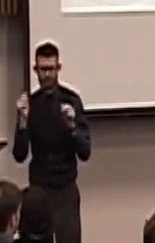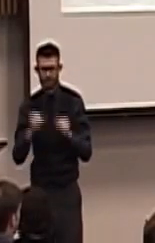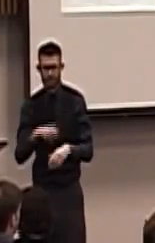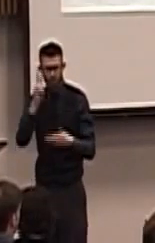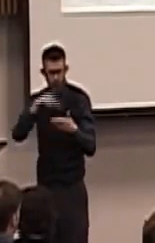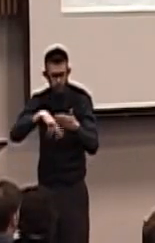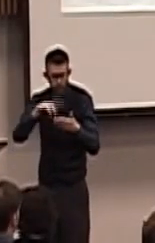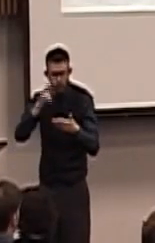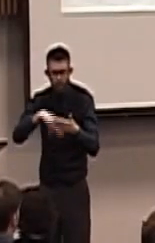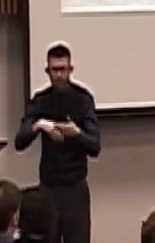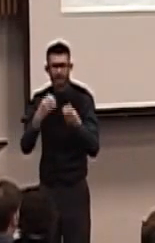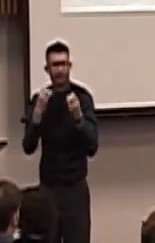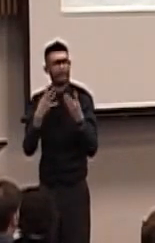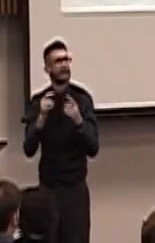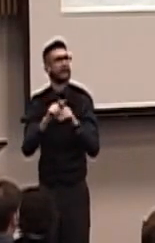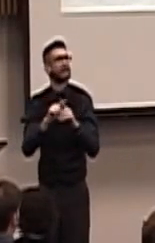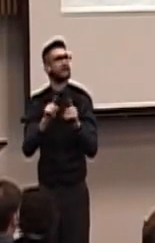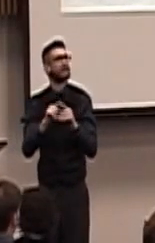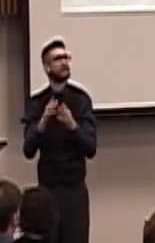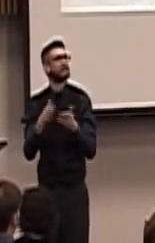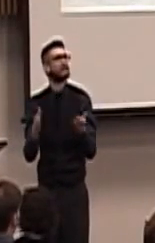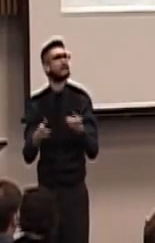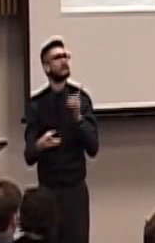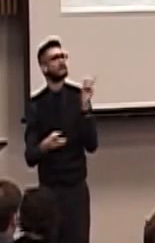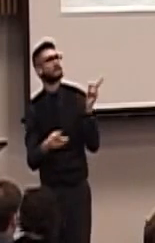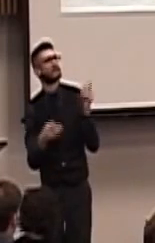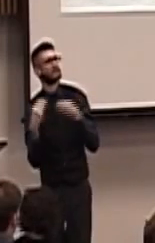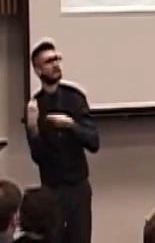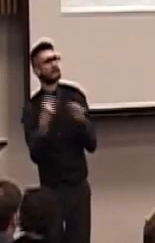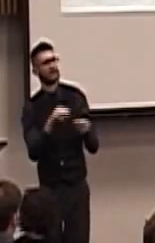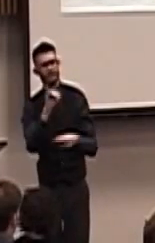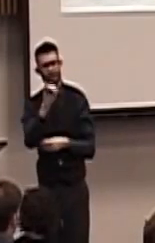just absolutely love it. There's Isaiah. I gave him a new computer. His is